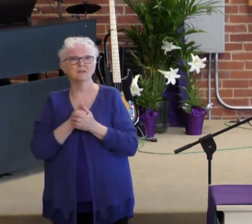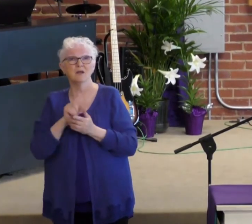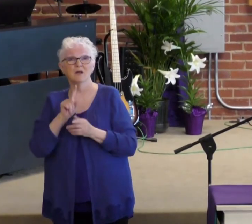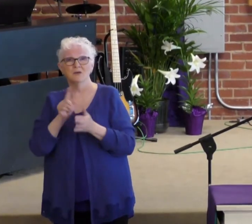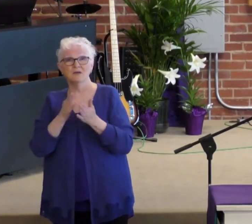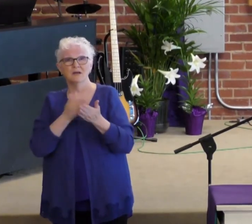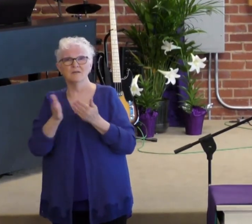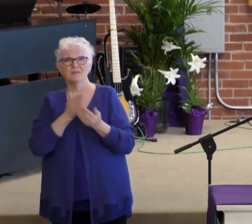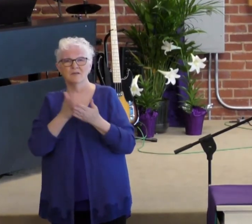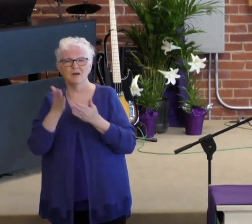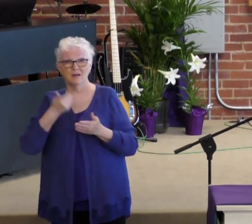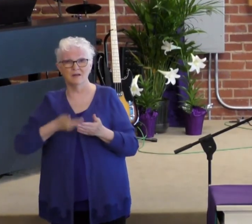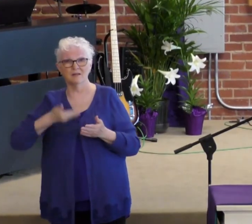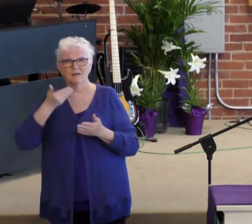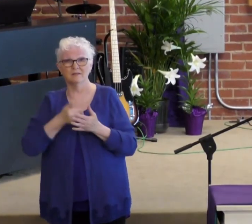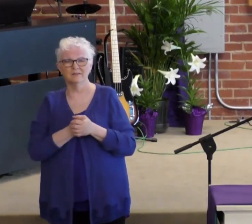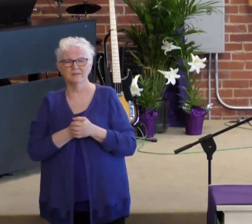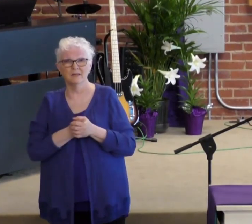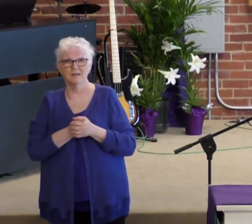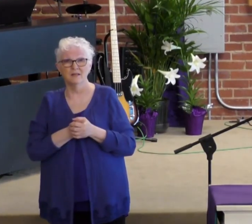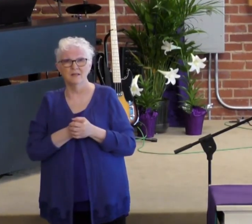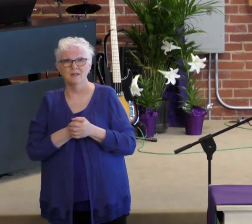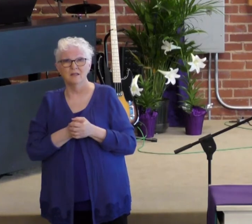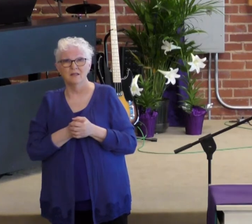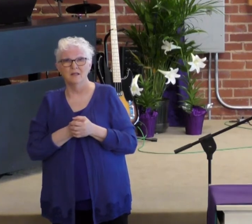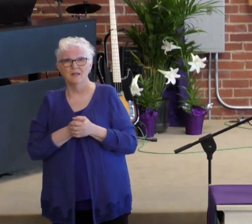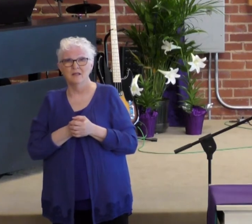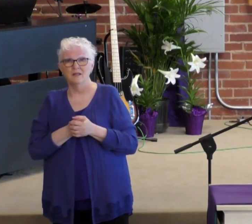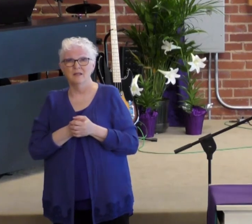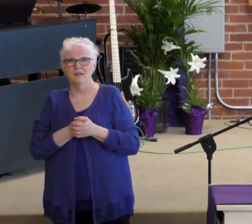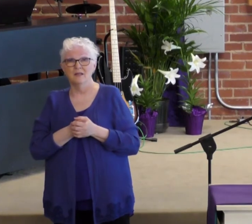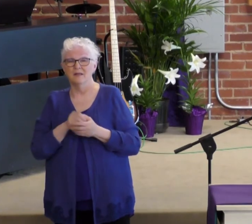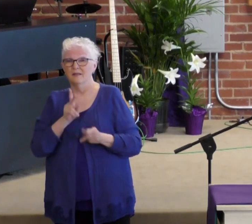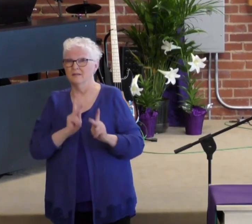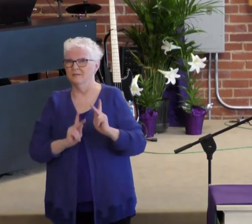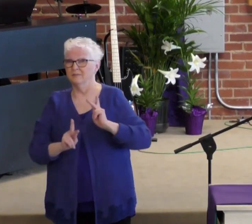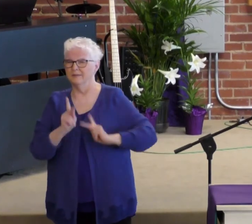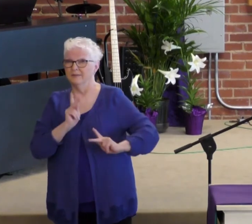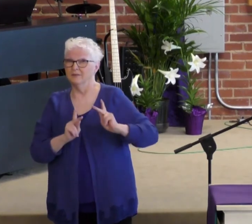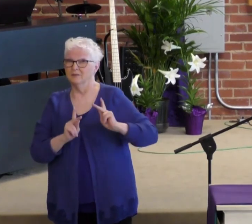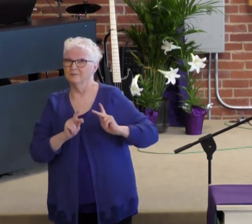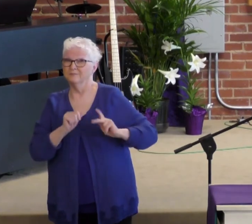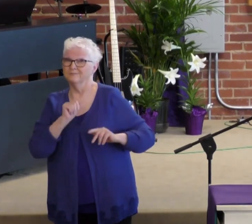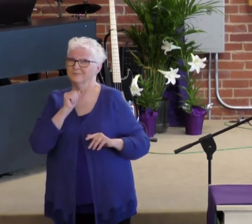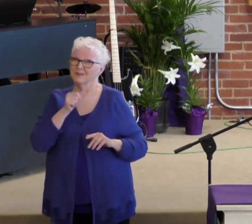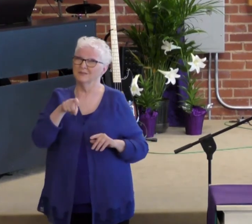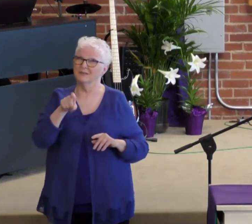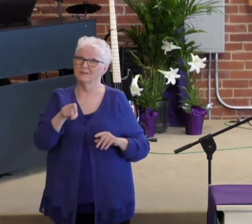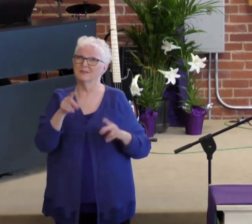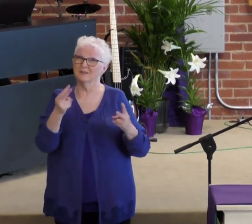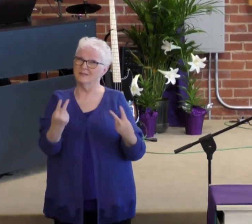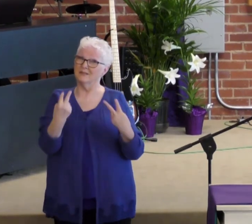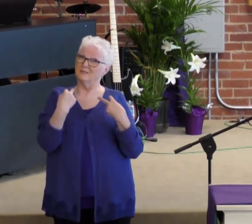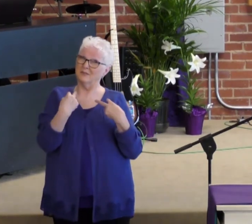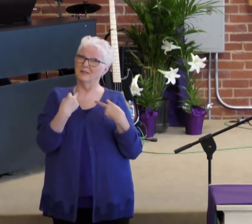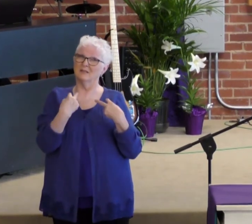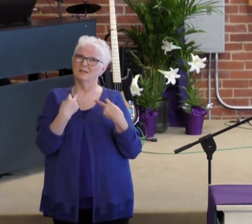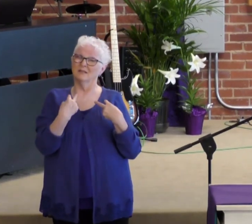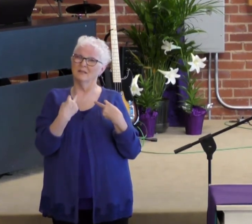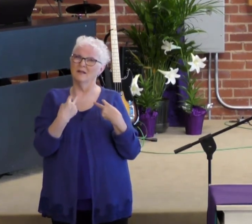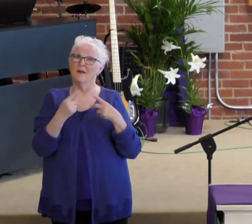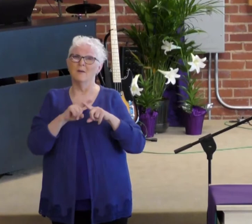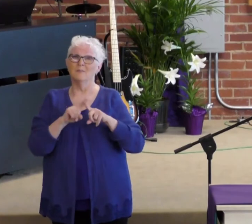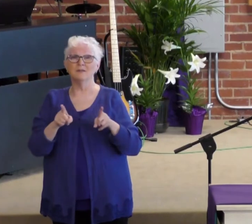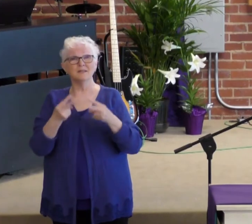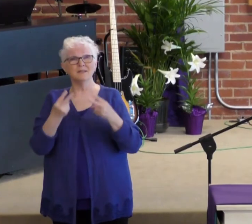am, that people don't necessarily see me, but they see a